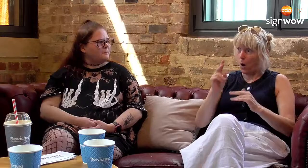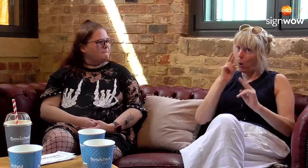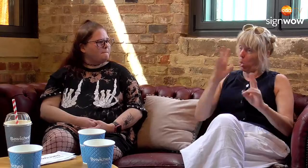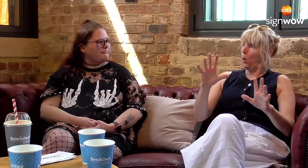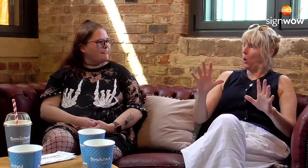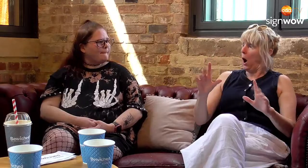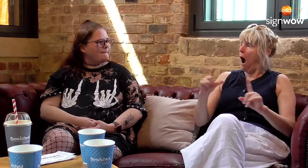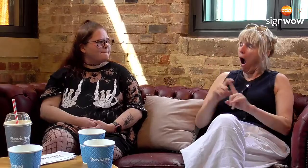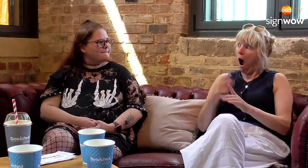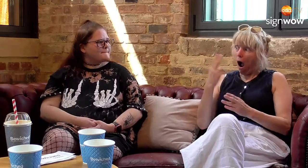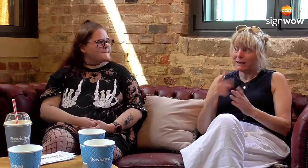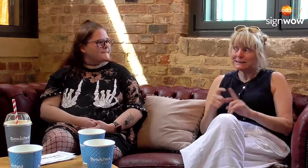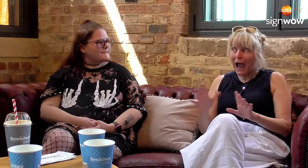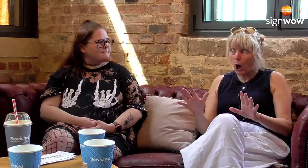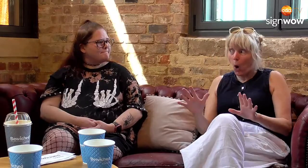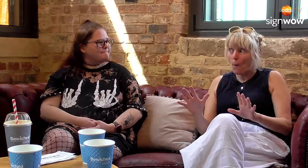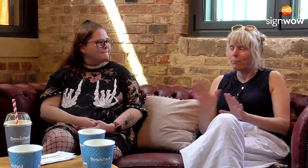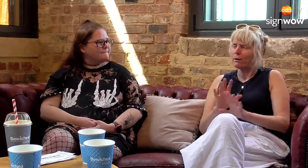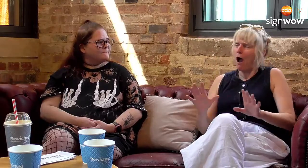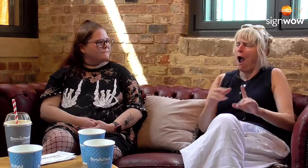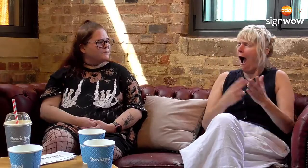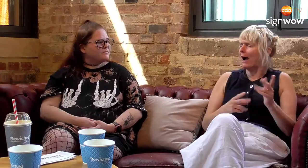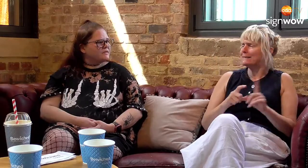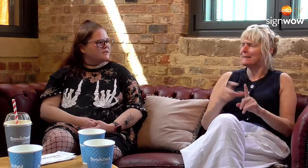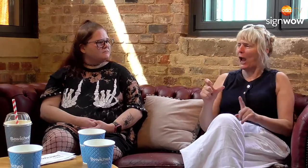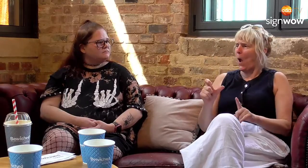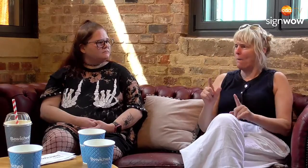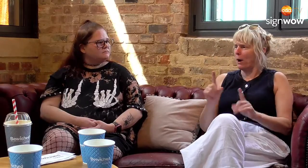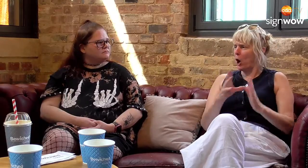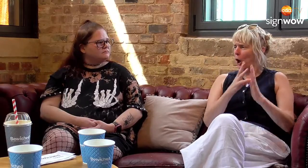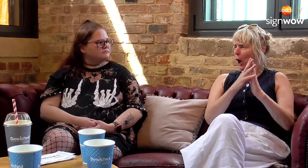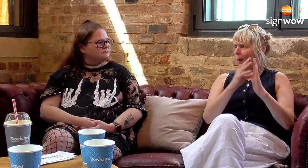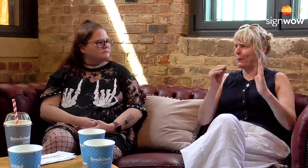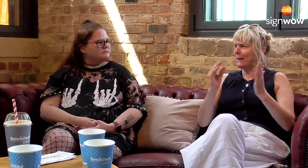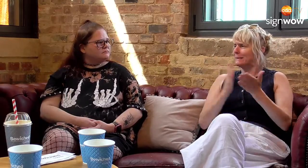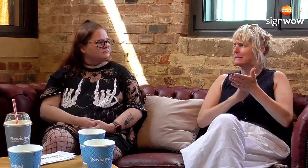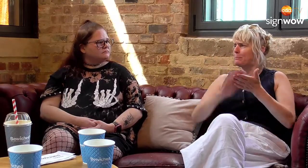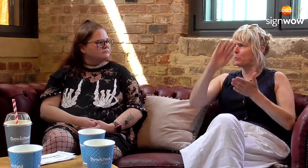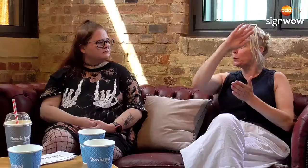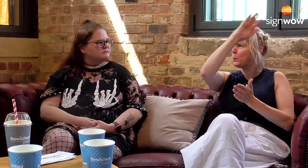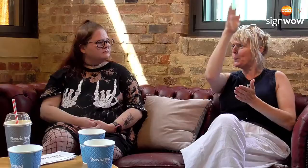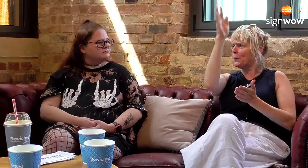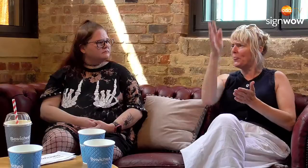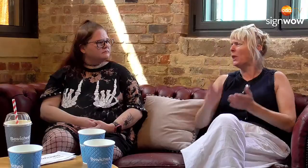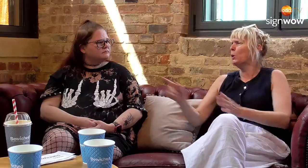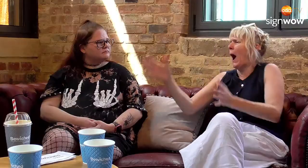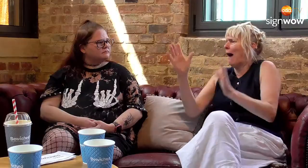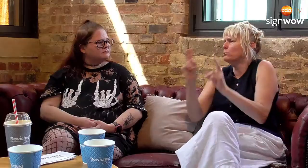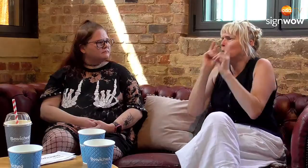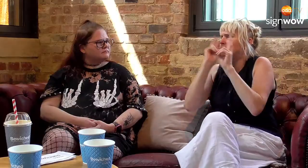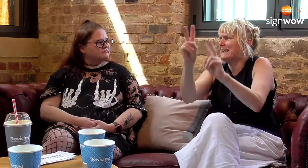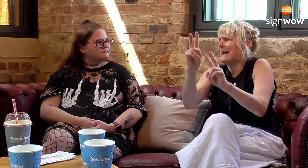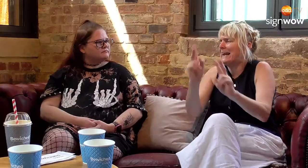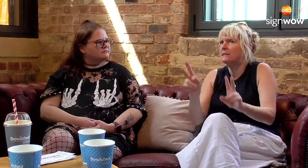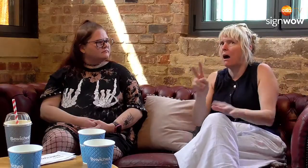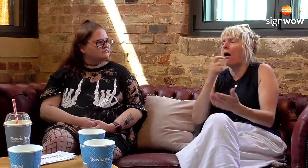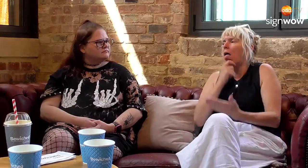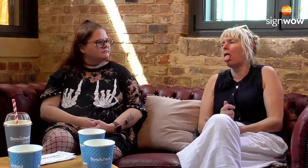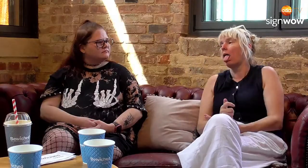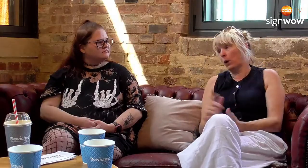Art Deco, Dreamland actually looks a little bit Art Deco. It's not, but it looks like that sort of style with the shapes. I think you'll have to see it,